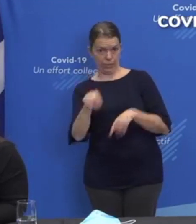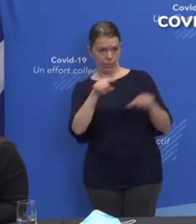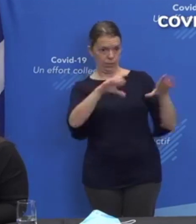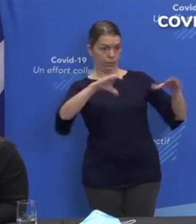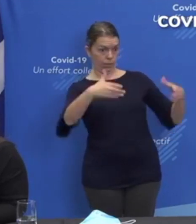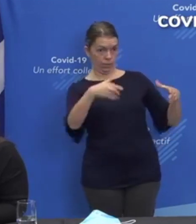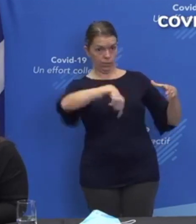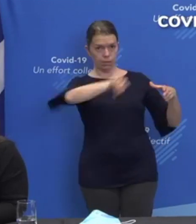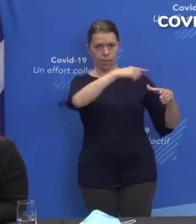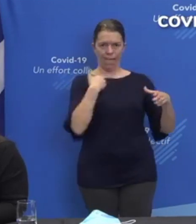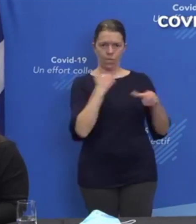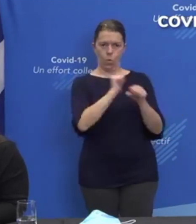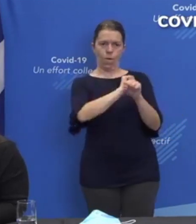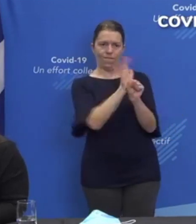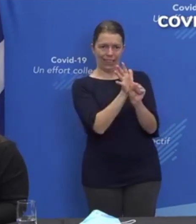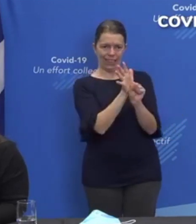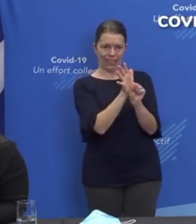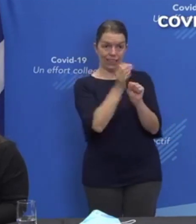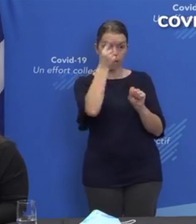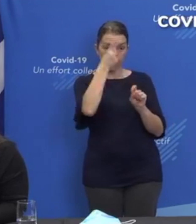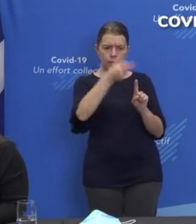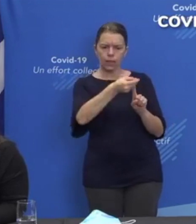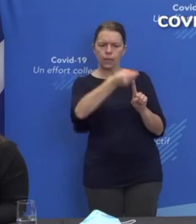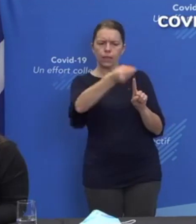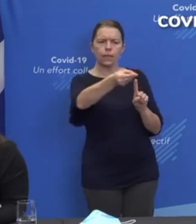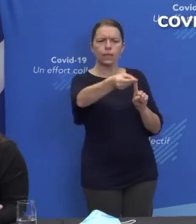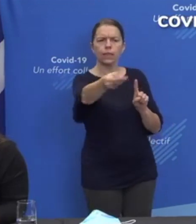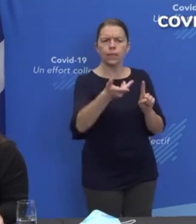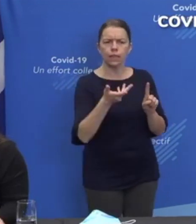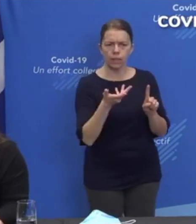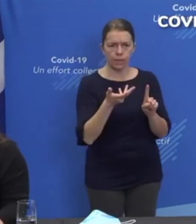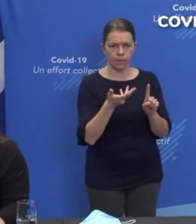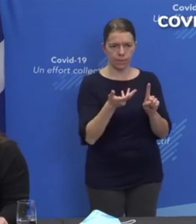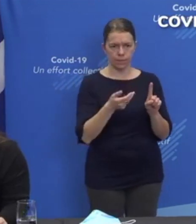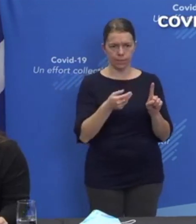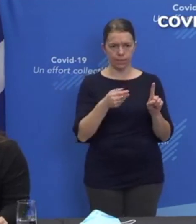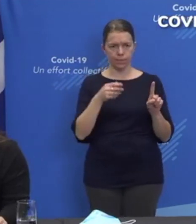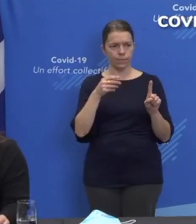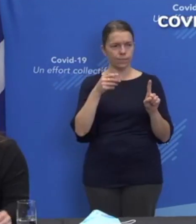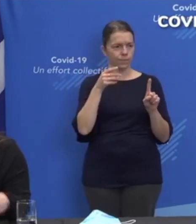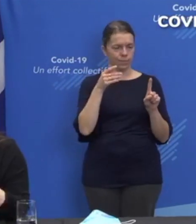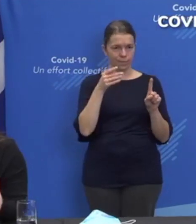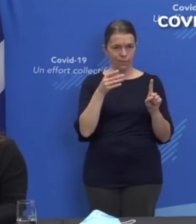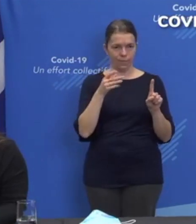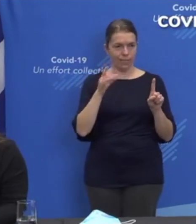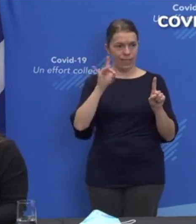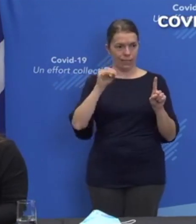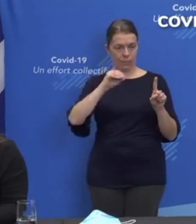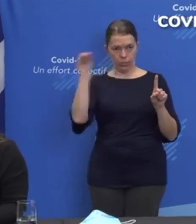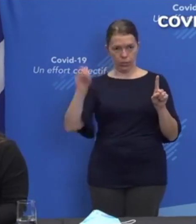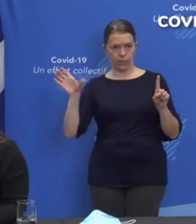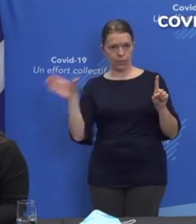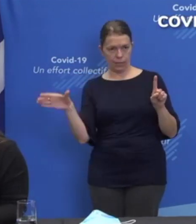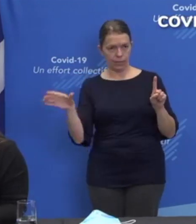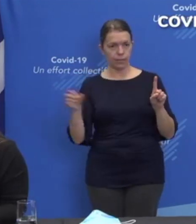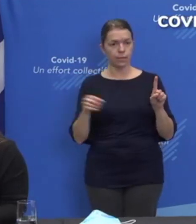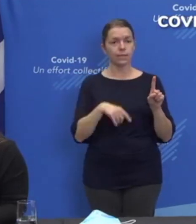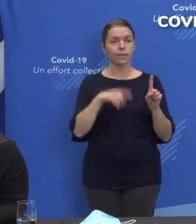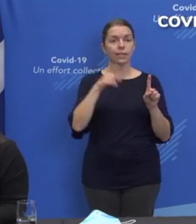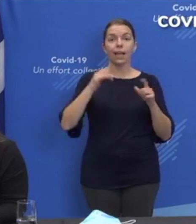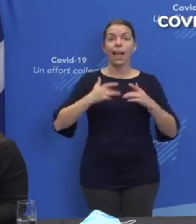this transmission is linked to events that we call super spreader. And those events have